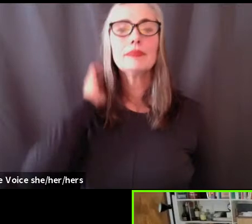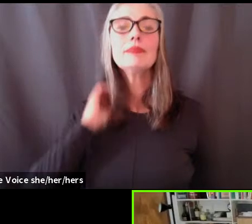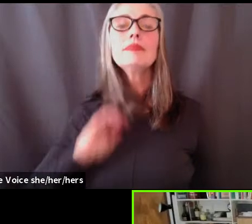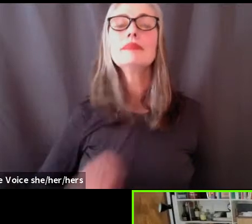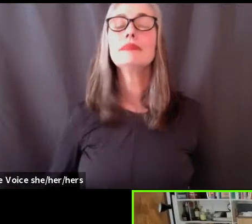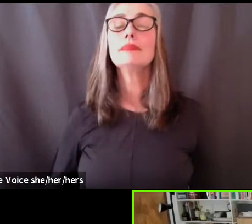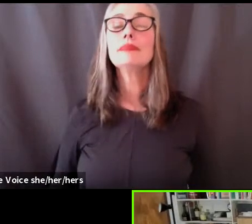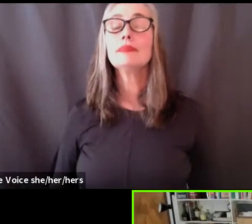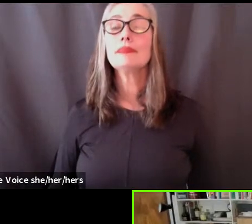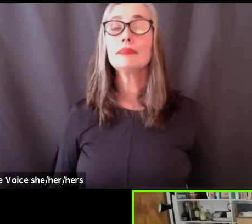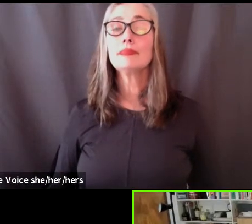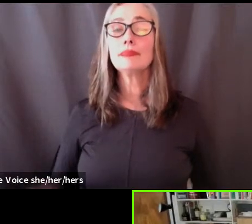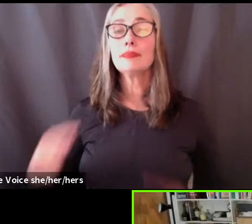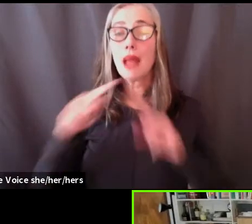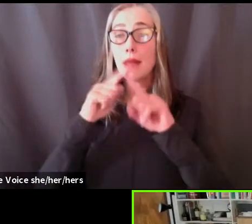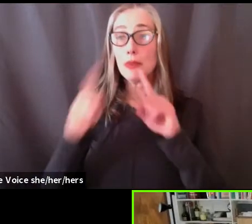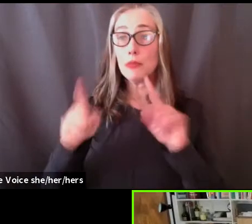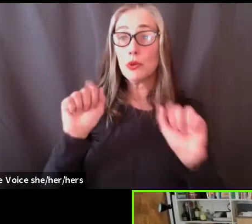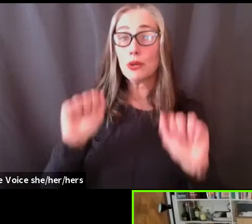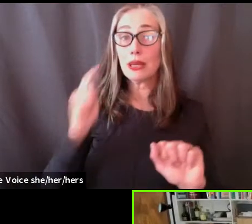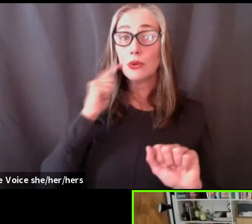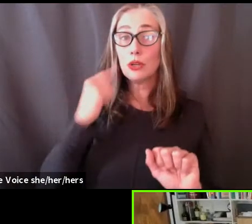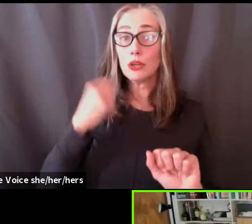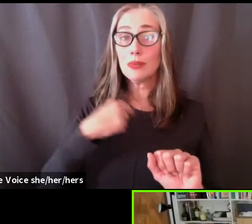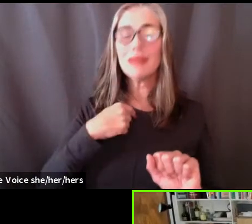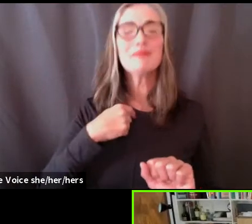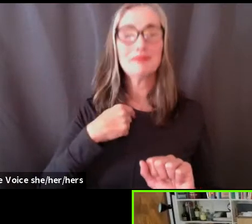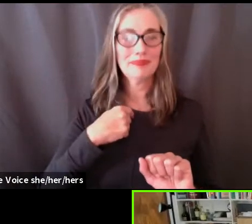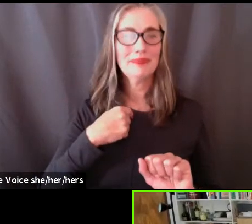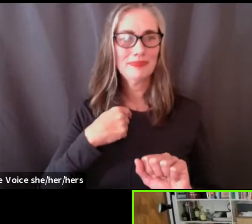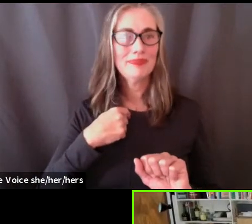Am I unmuted? Can you hear me? You are. We can. Great.